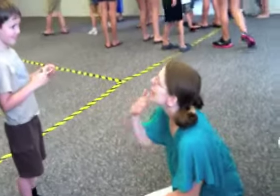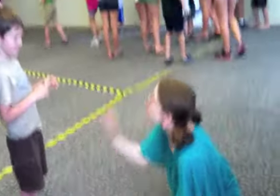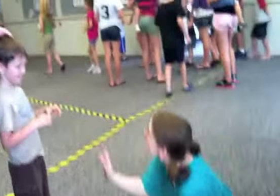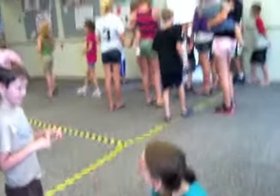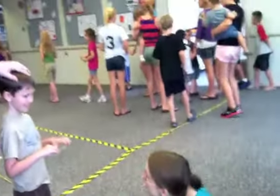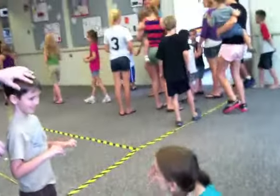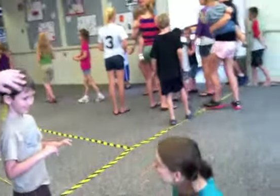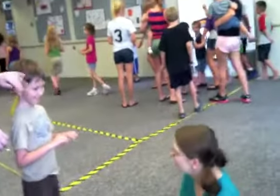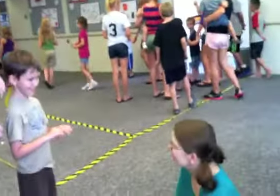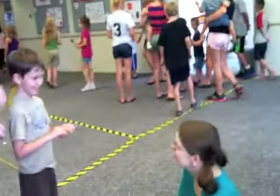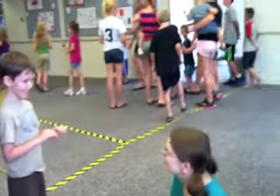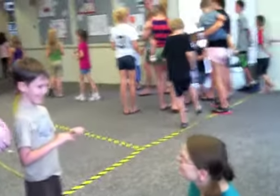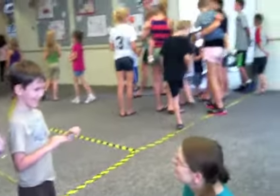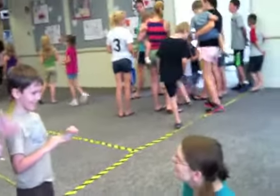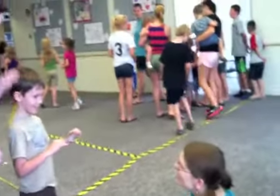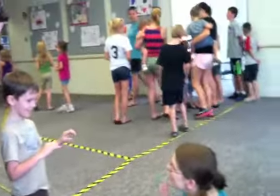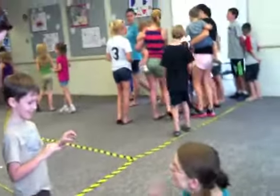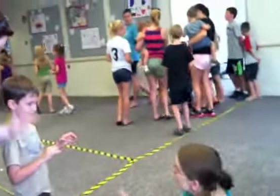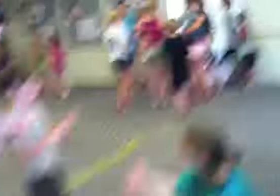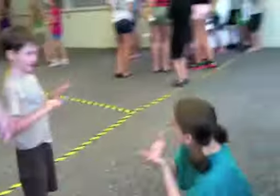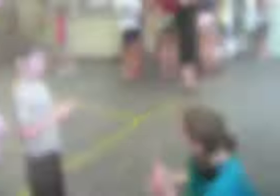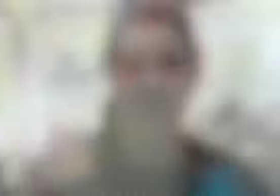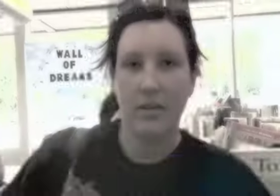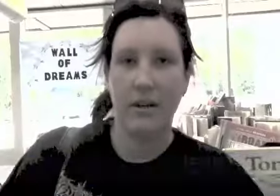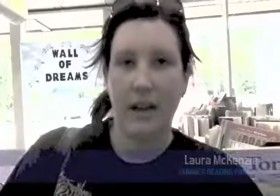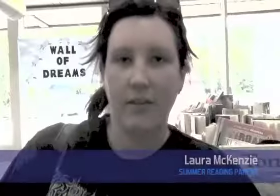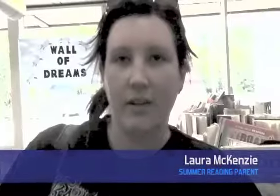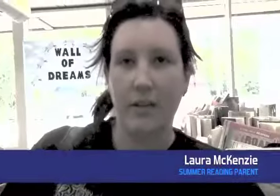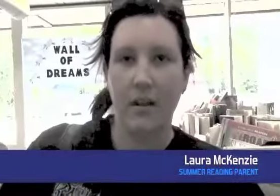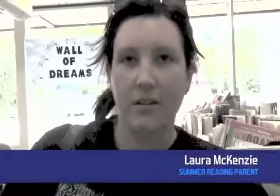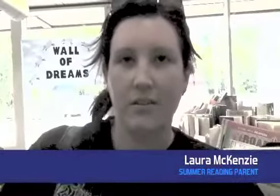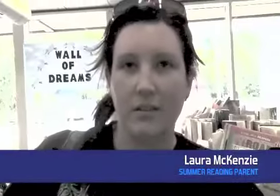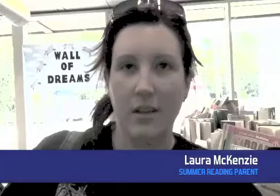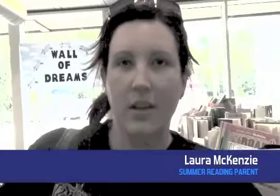tutor so that she and her son Aiden, five, can communicate with one another.